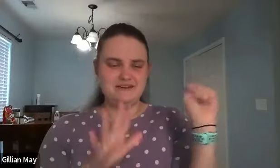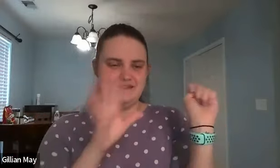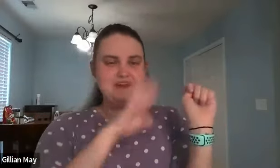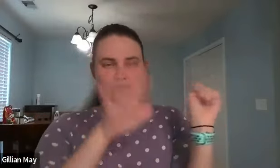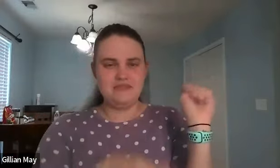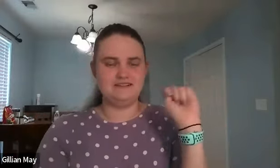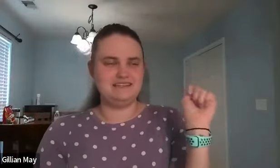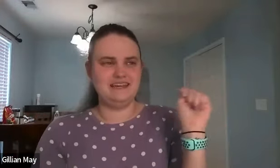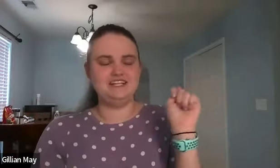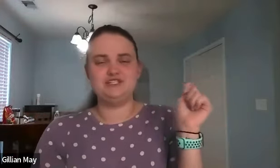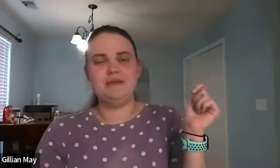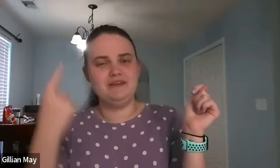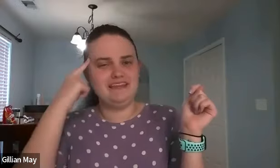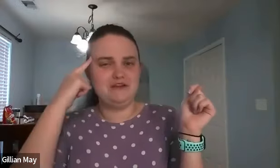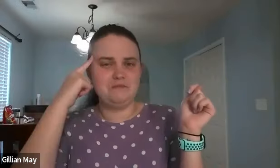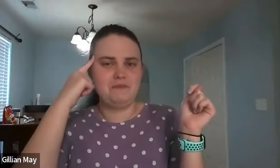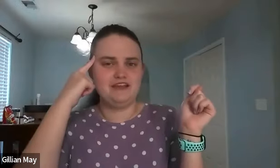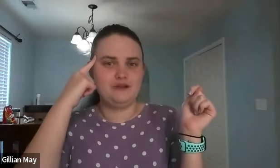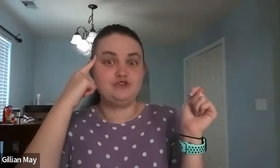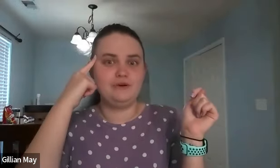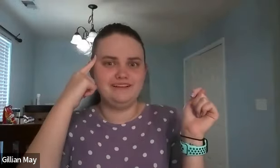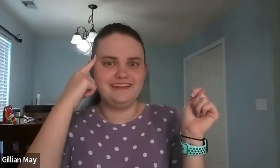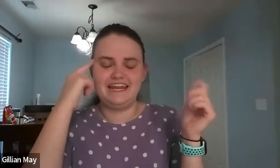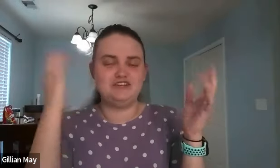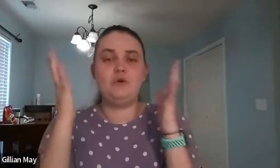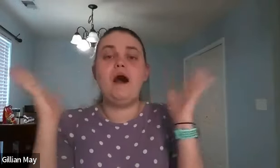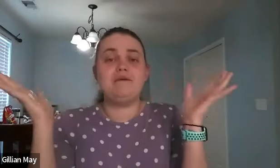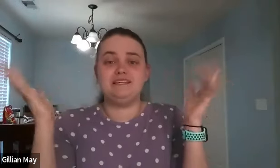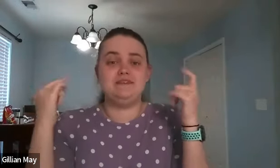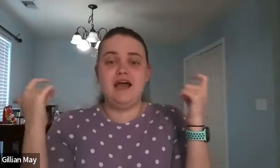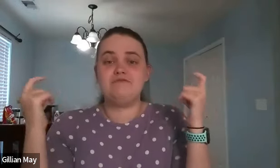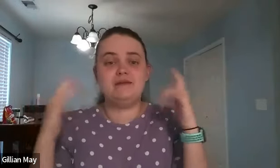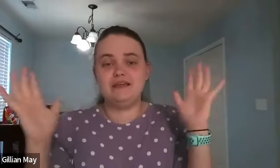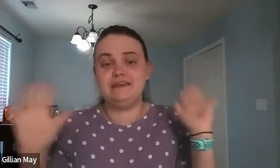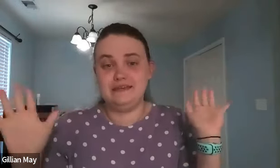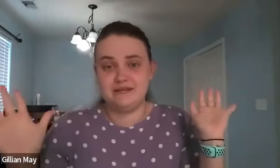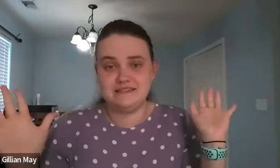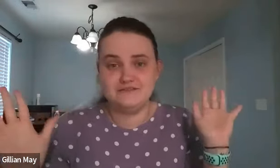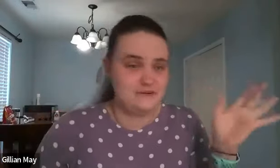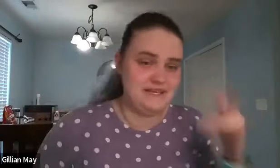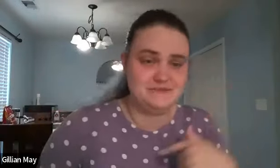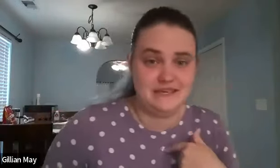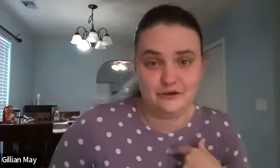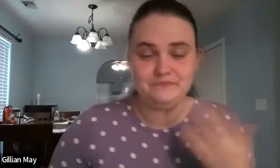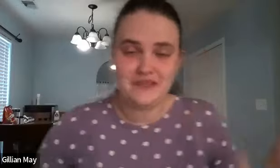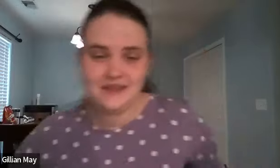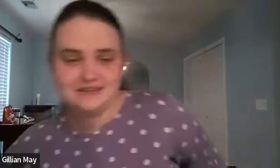every now and then I'll see it. I immediately hear in my mind going toilet. And I don't know why it makes me laugh, but I'm like a kid myself. So it makes me giggle.